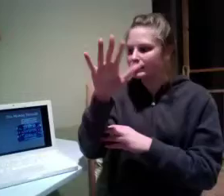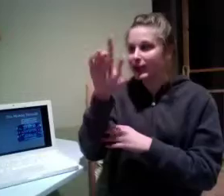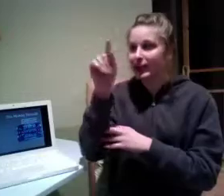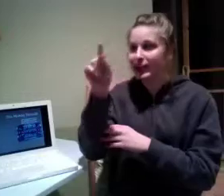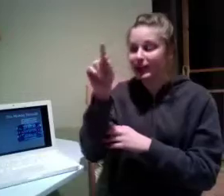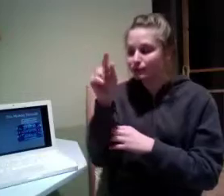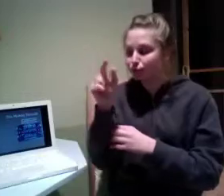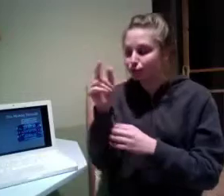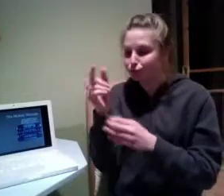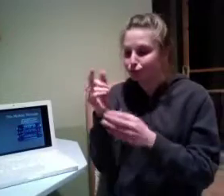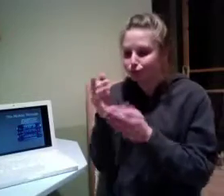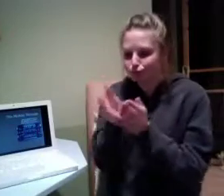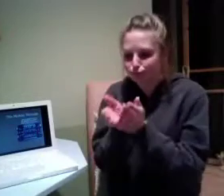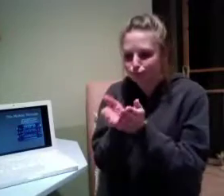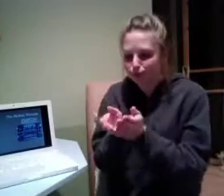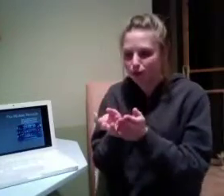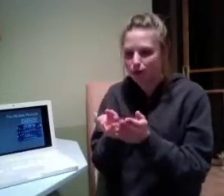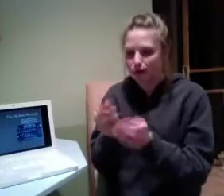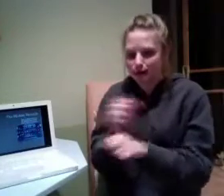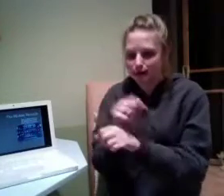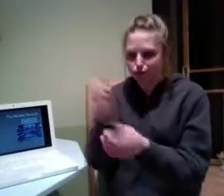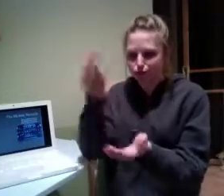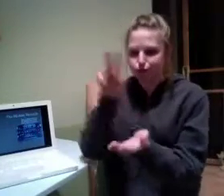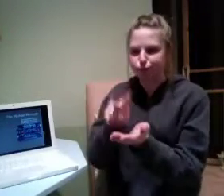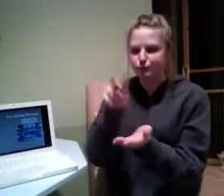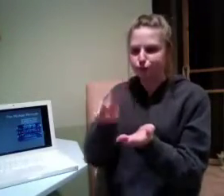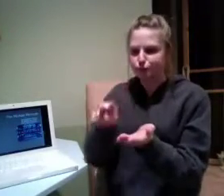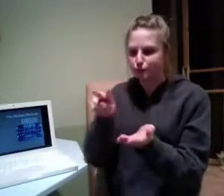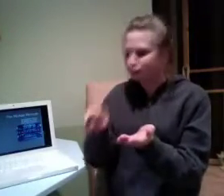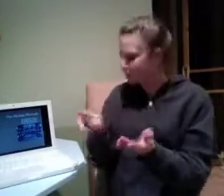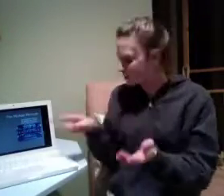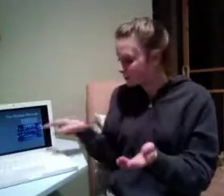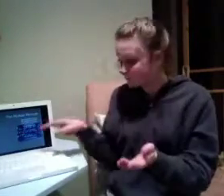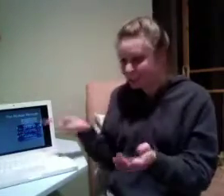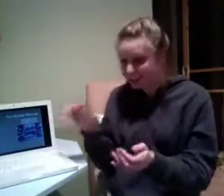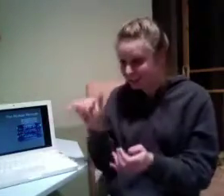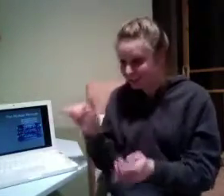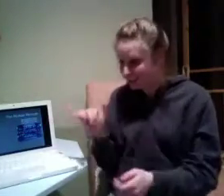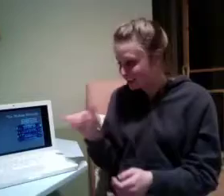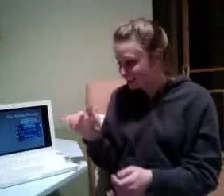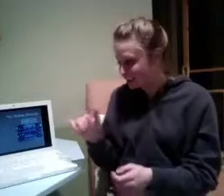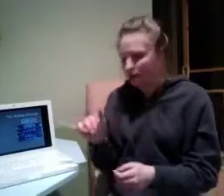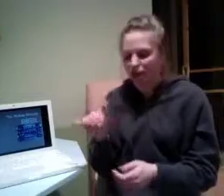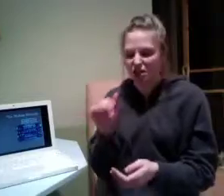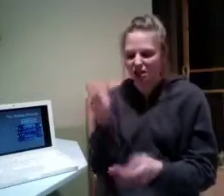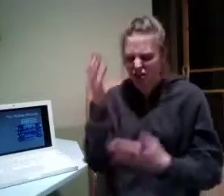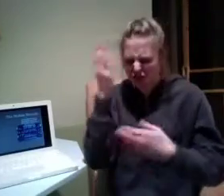kind of shows it. They are packed in tight. It's in the dark. Sanitary conditions are terrible.